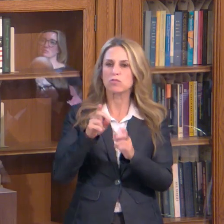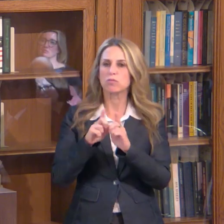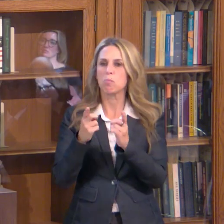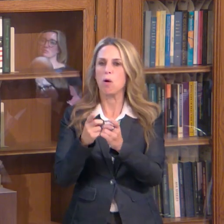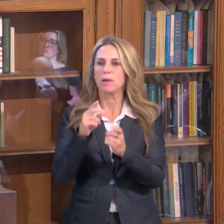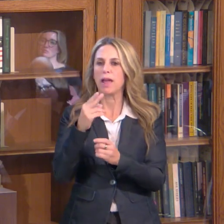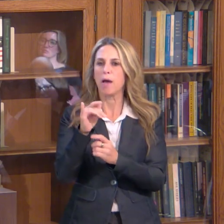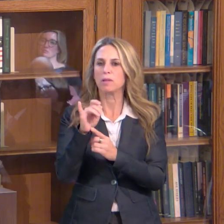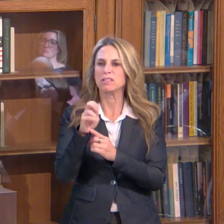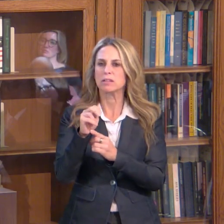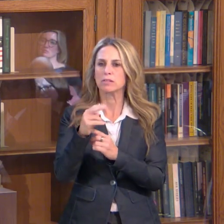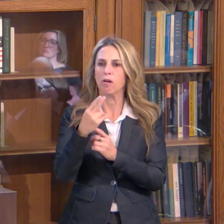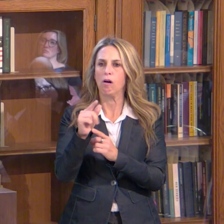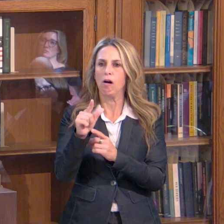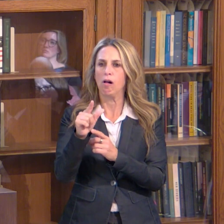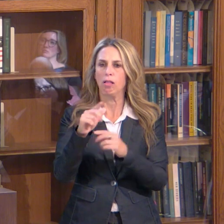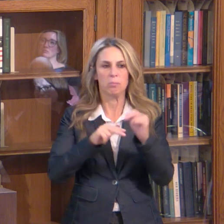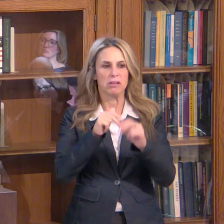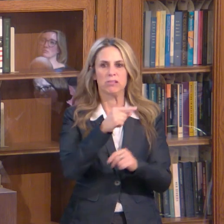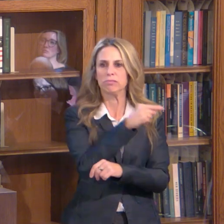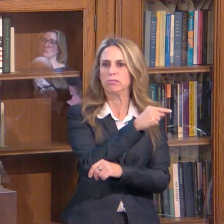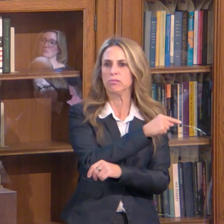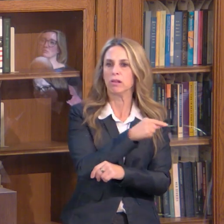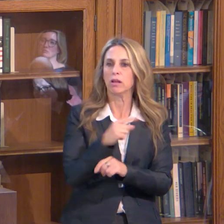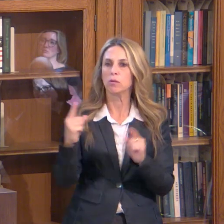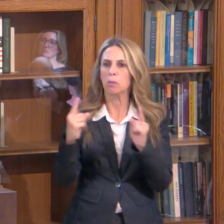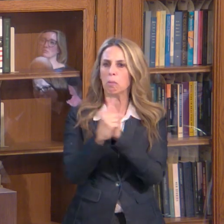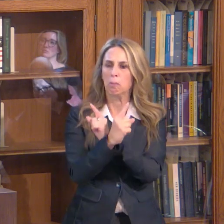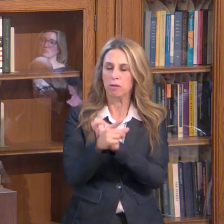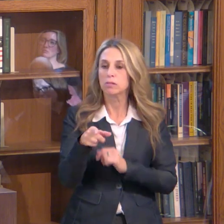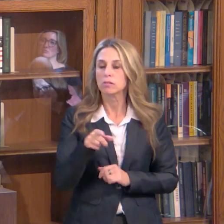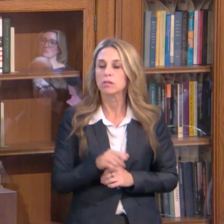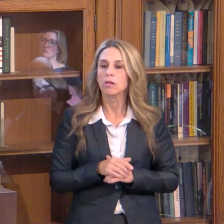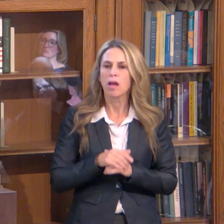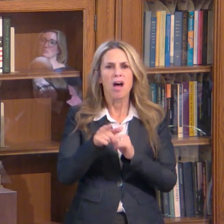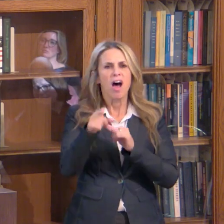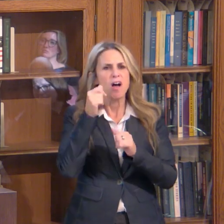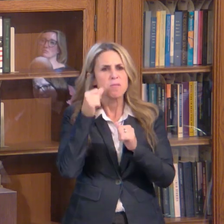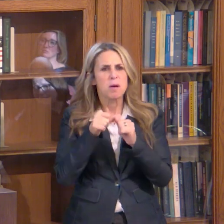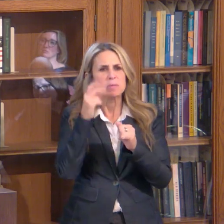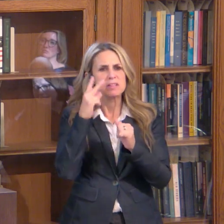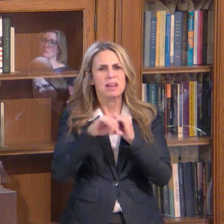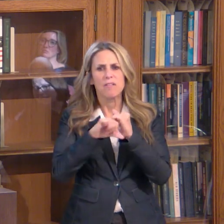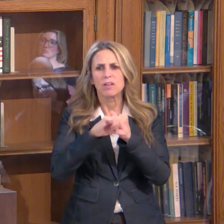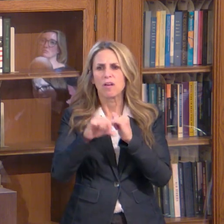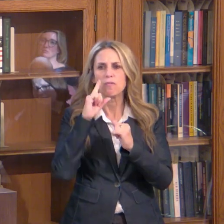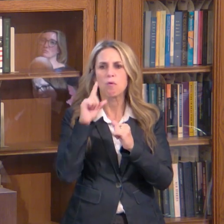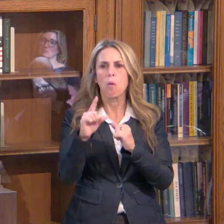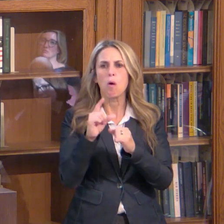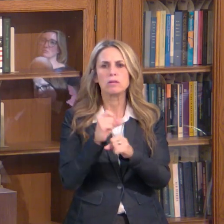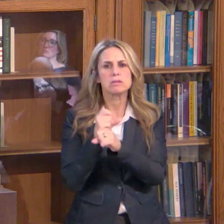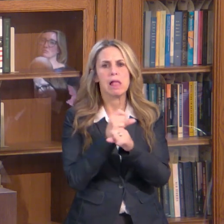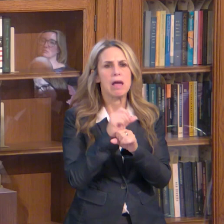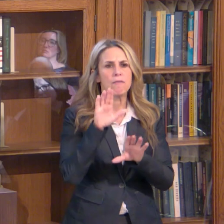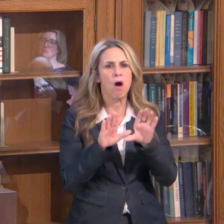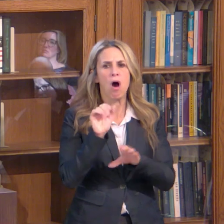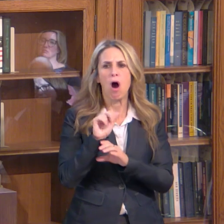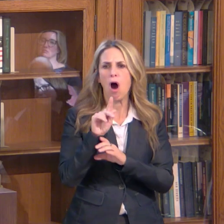Hall and I remember thinking and showing me uh it was a an advertisement uh for slave